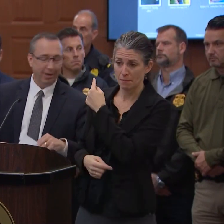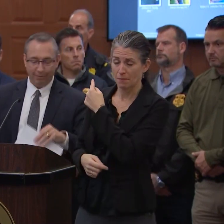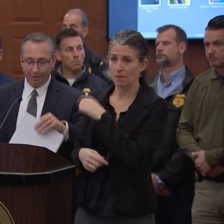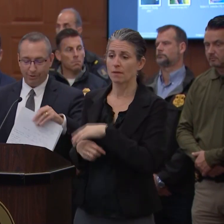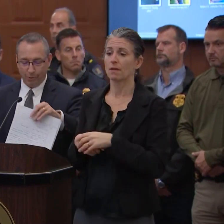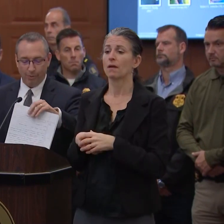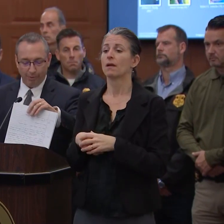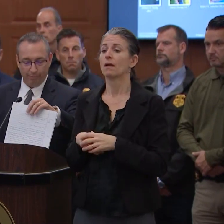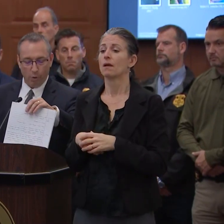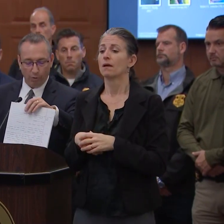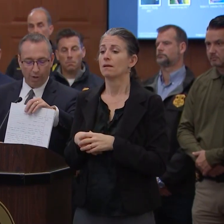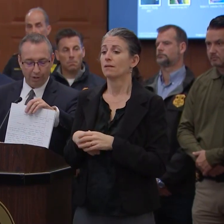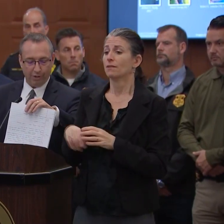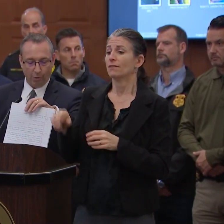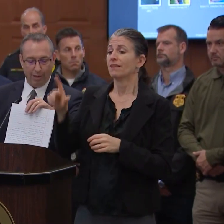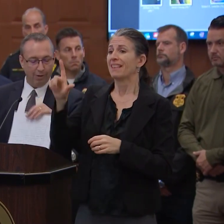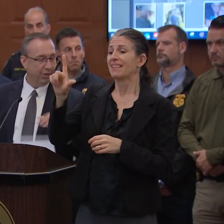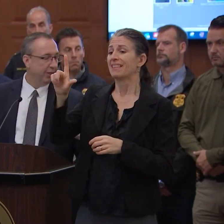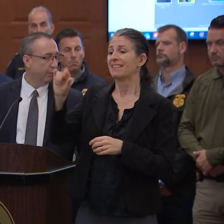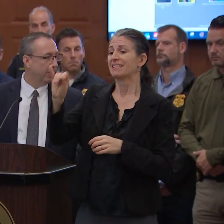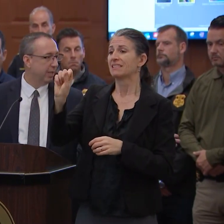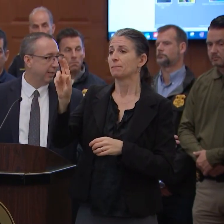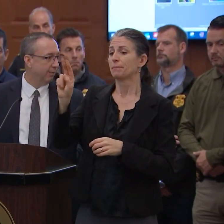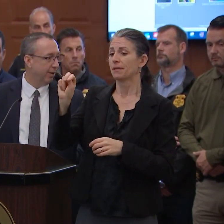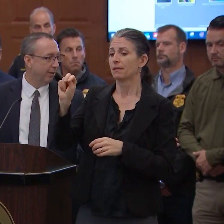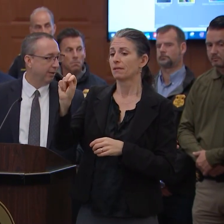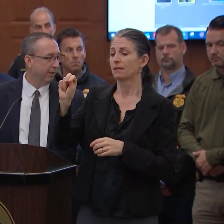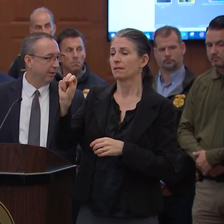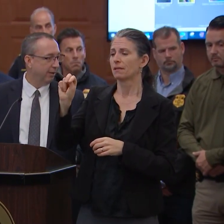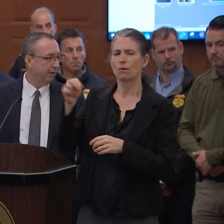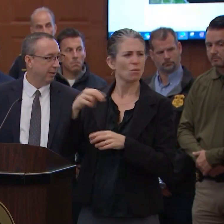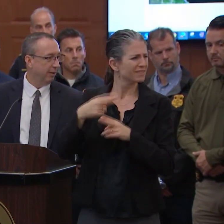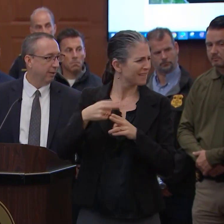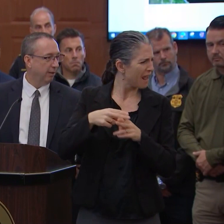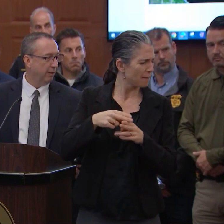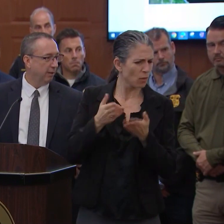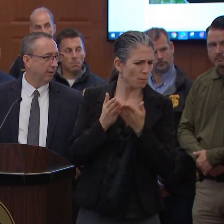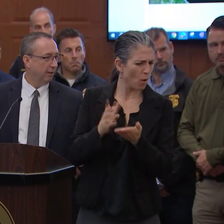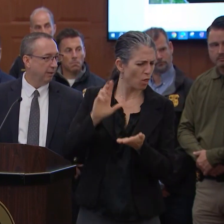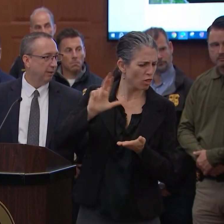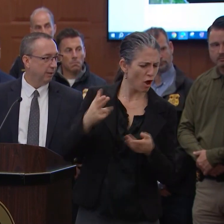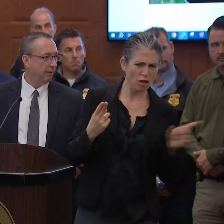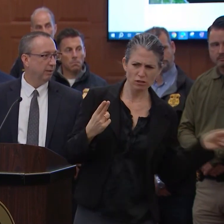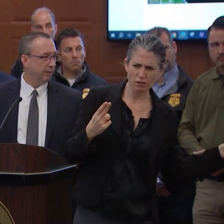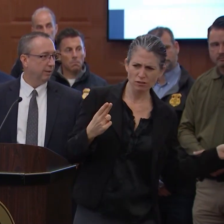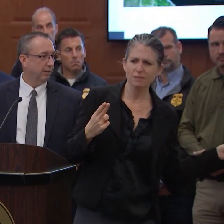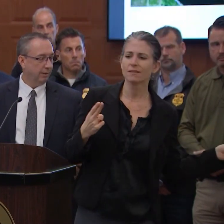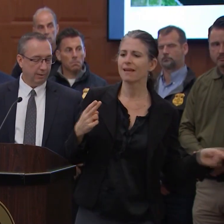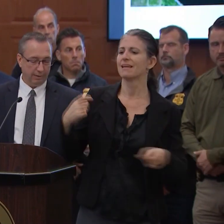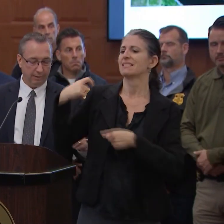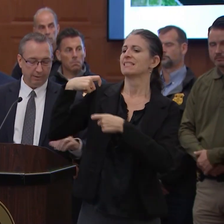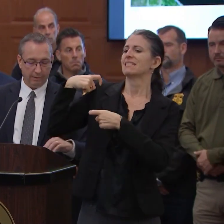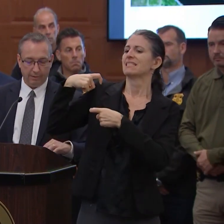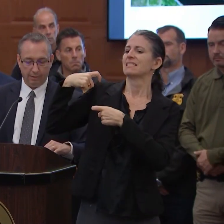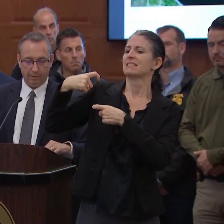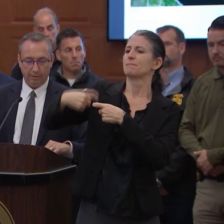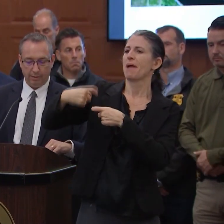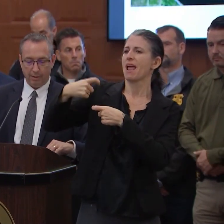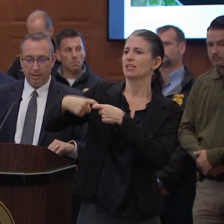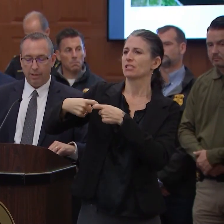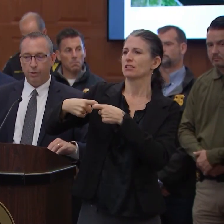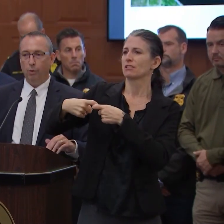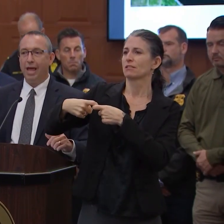location, but I'm going to screw up the boat launch terminology again. What is that again, Ryan? It's the Spanish River Bridge boat ramp, which is the entrance to the Paper Mill